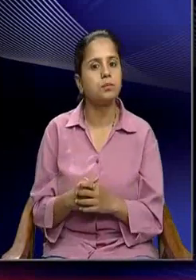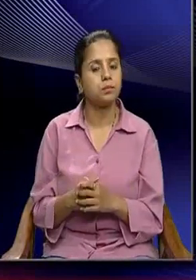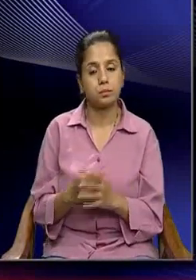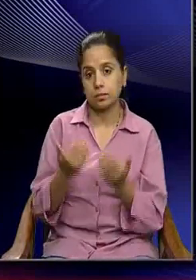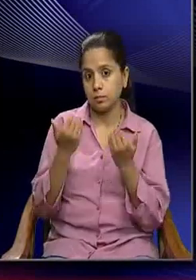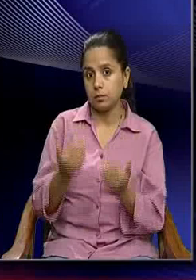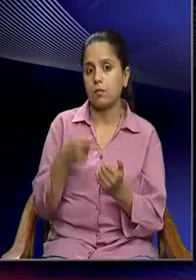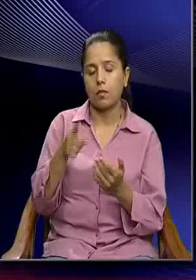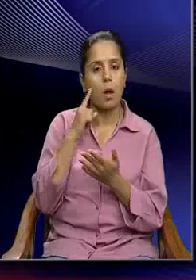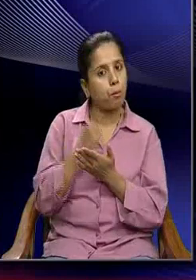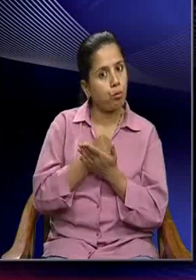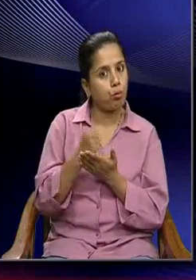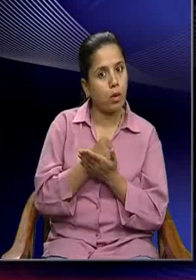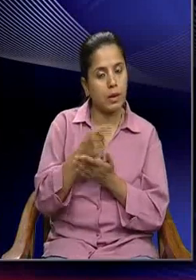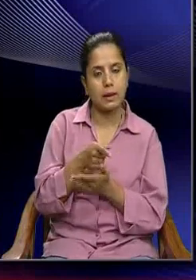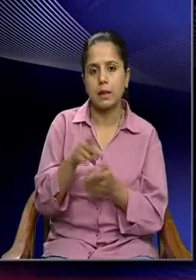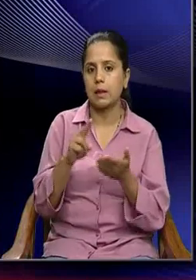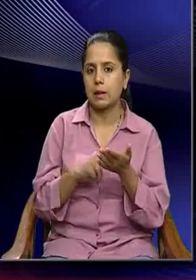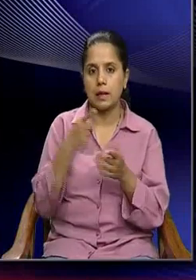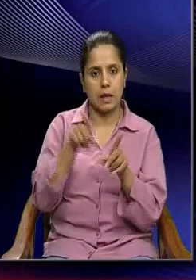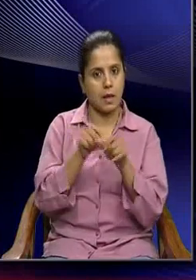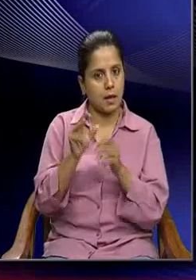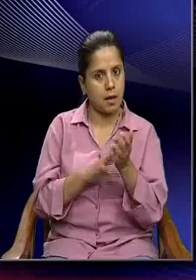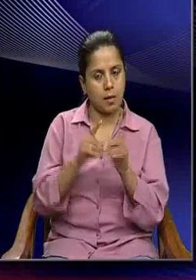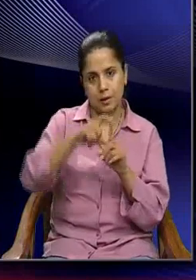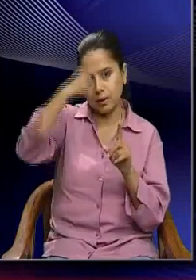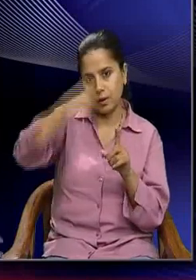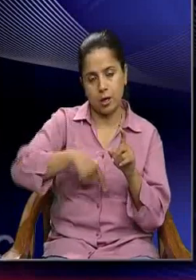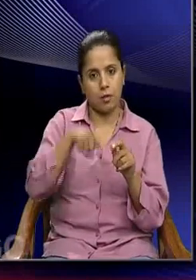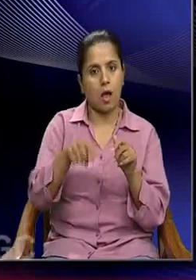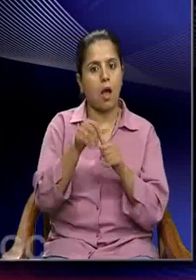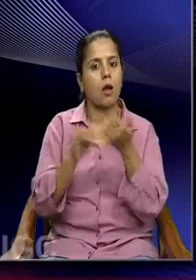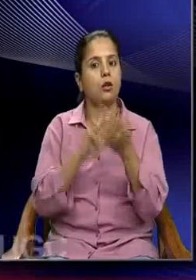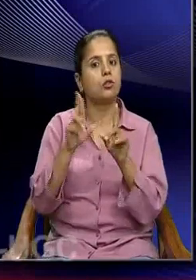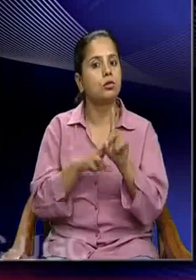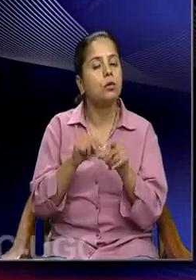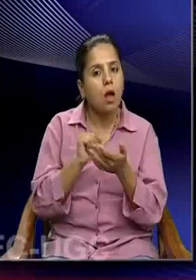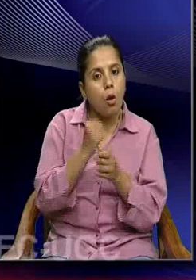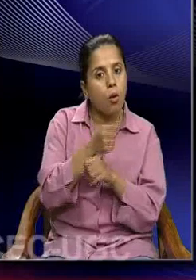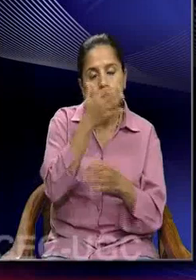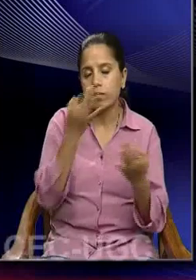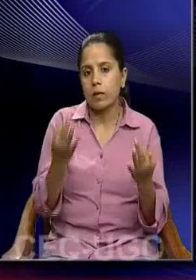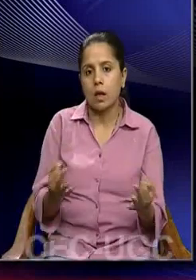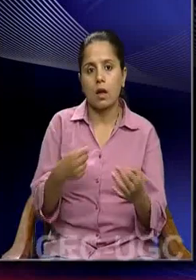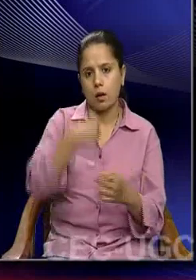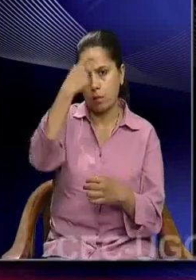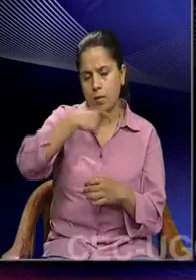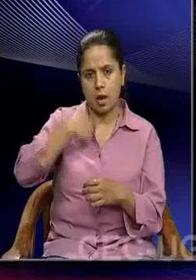Now, by practicing the Niam in the Ashtang Yoga, individual